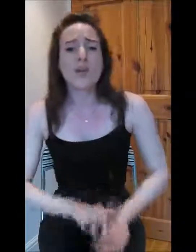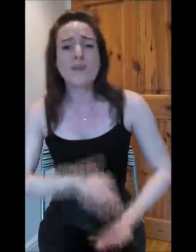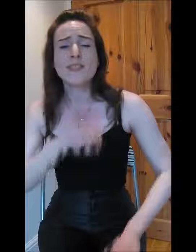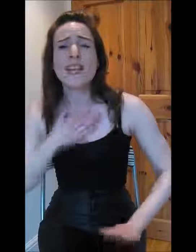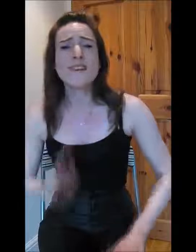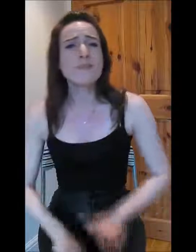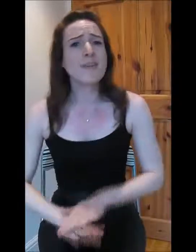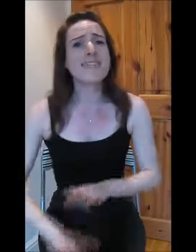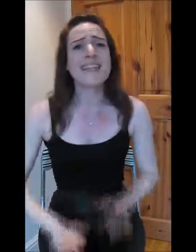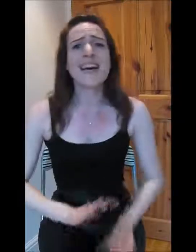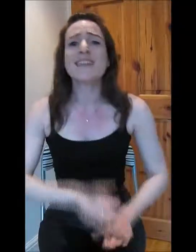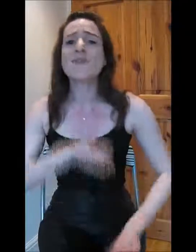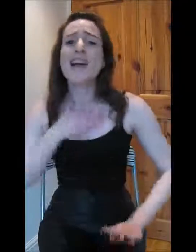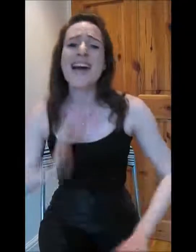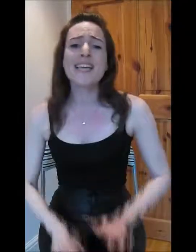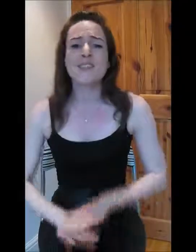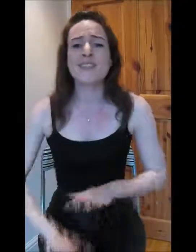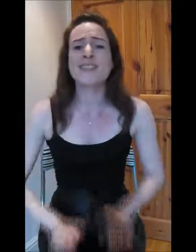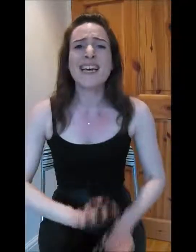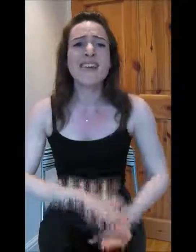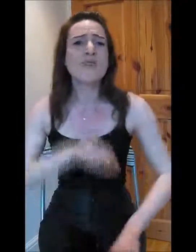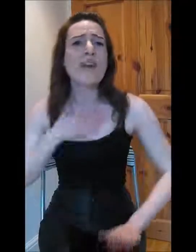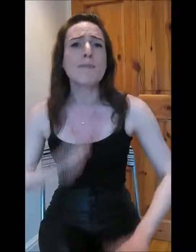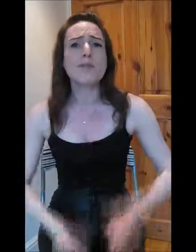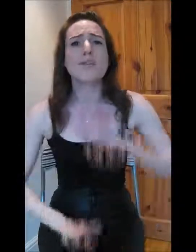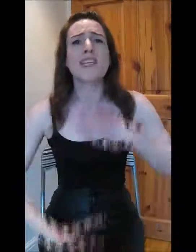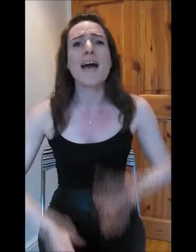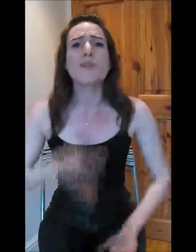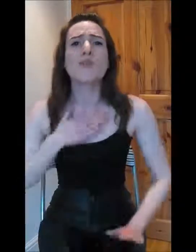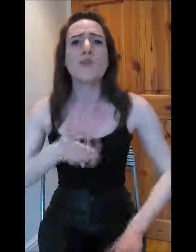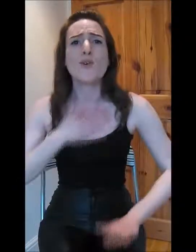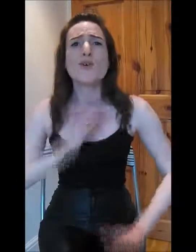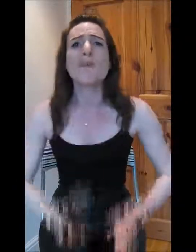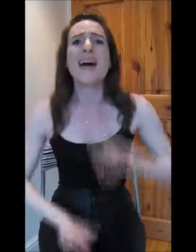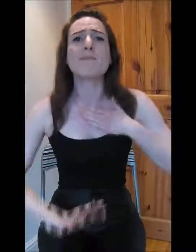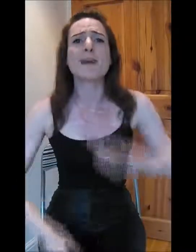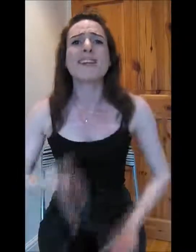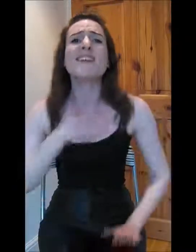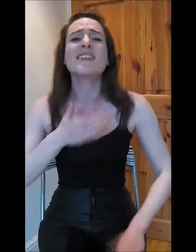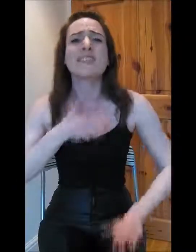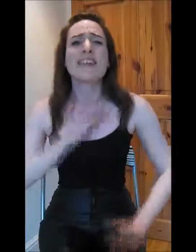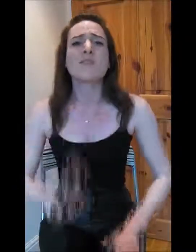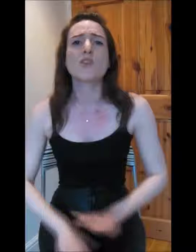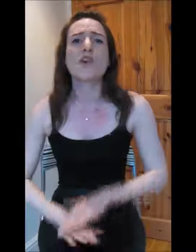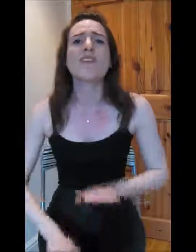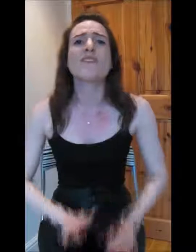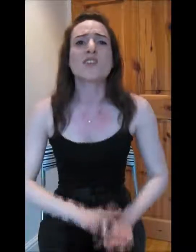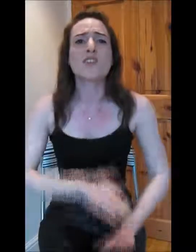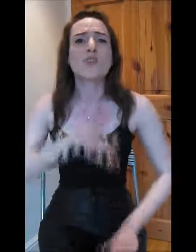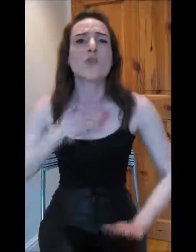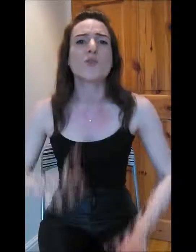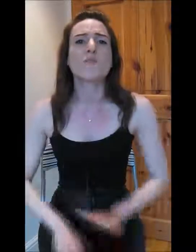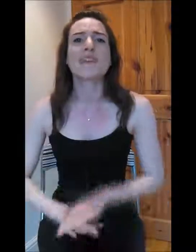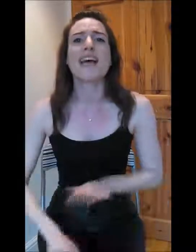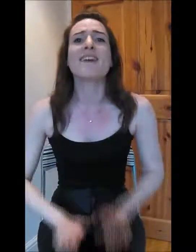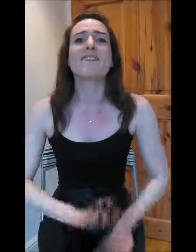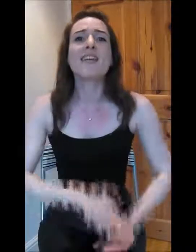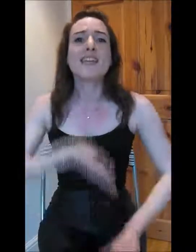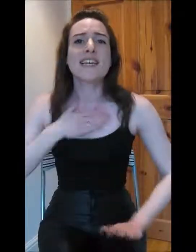and tell the midnight rider. Go and tell the rabble that the gabble that the backbiter. Tell the God's gonna cut them down. Tell